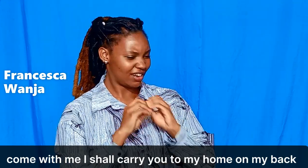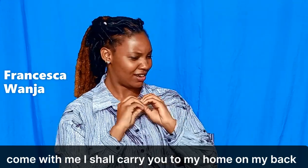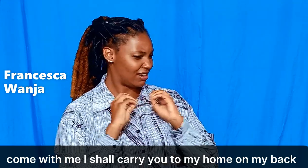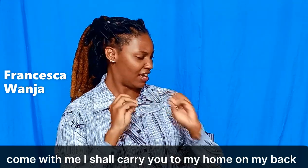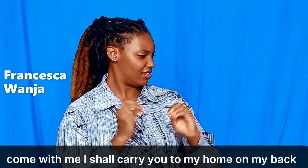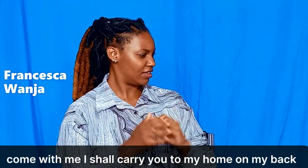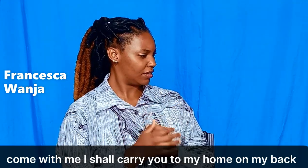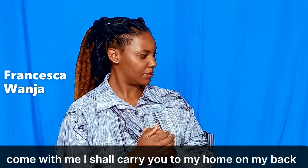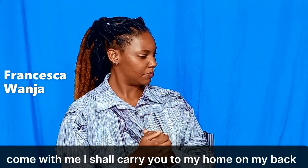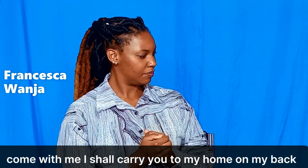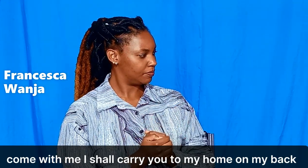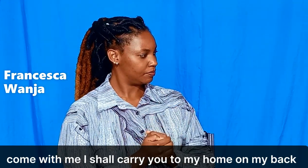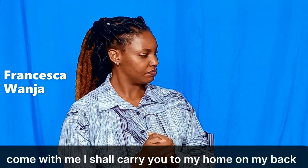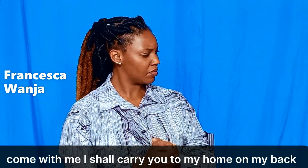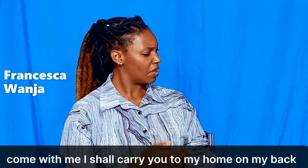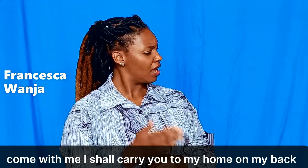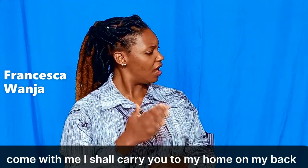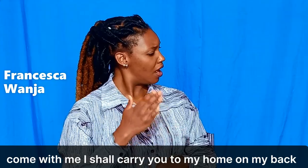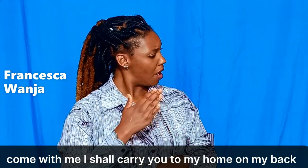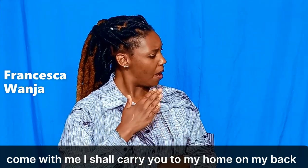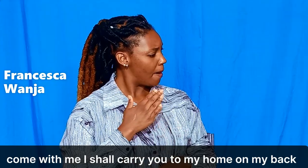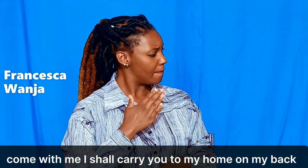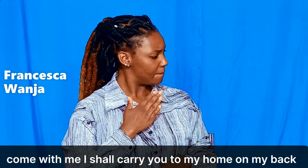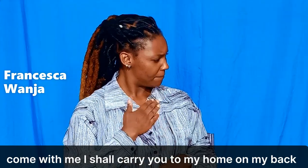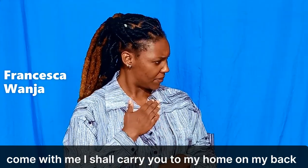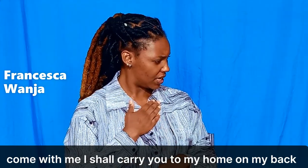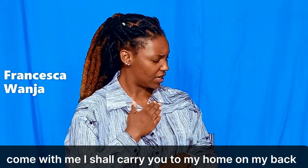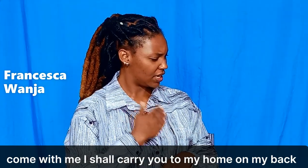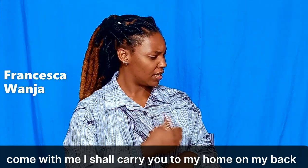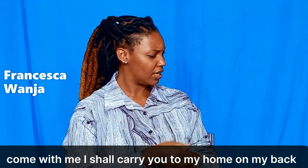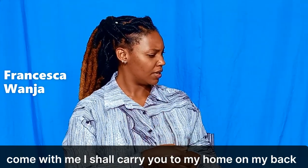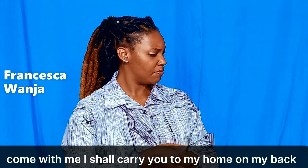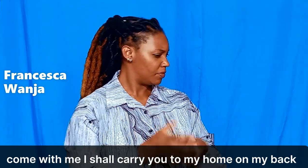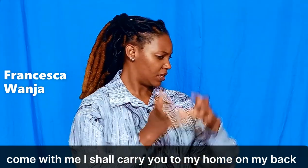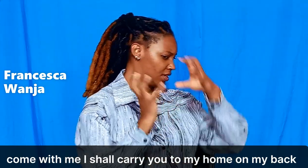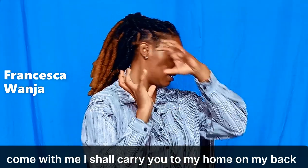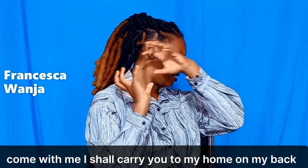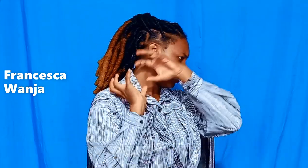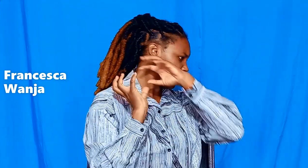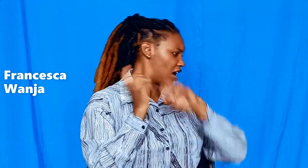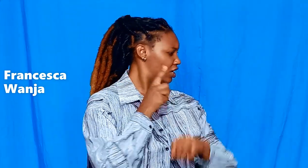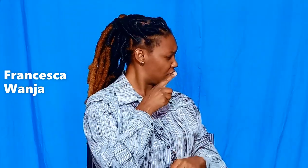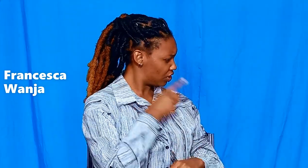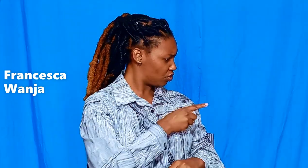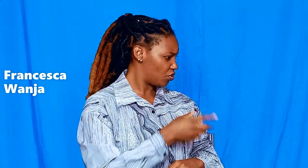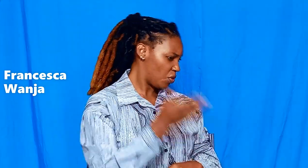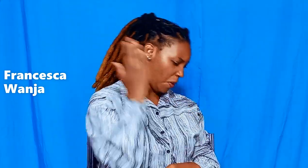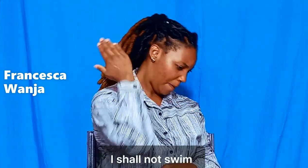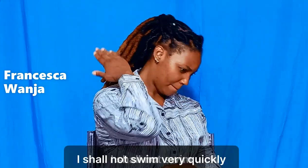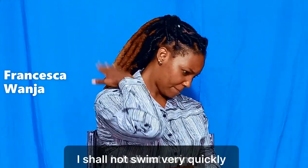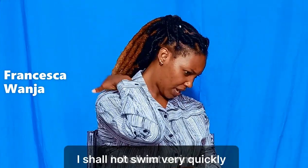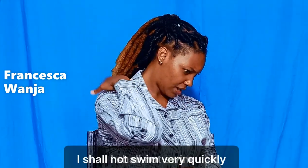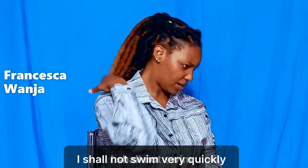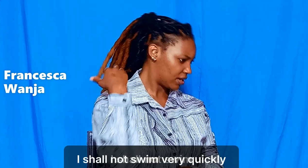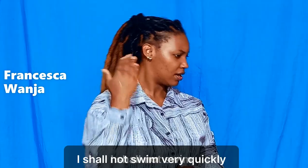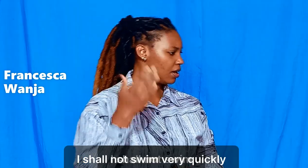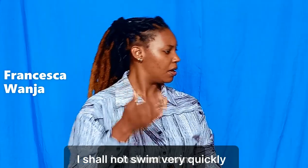I shall carry you to my home on my back. I shall not swim